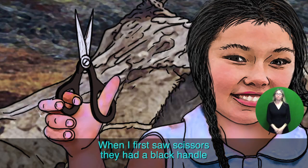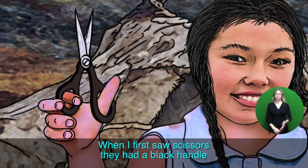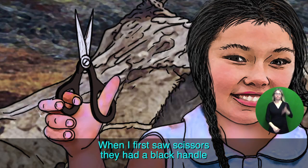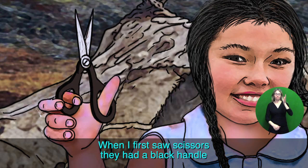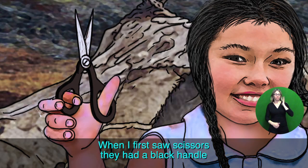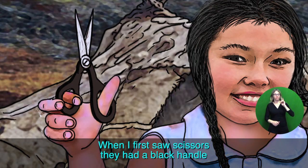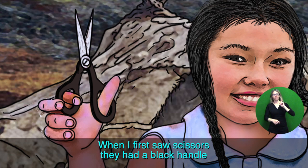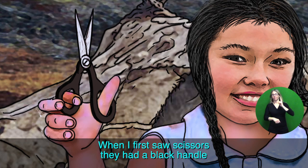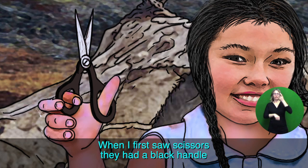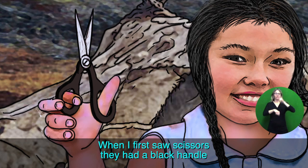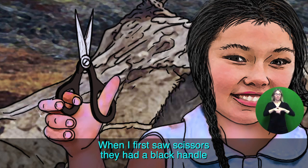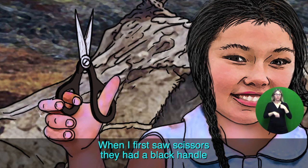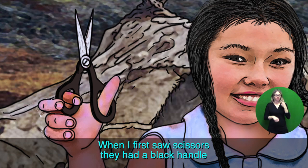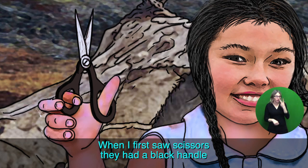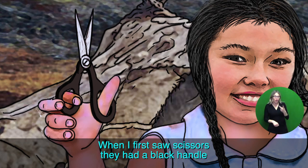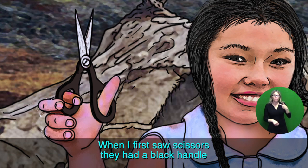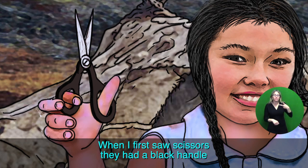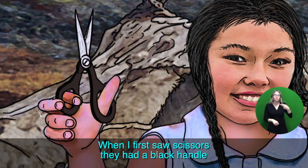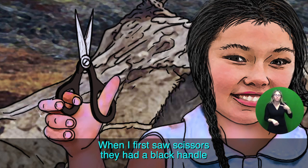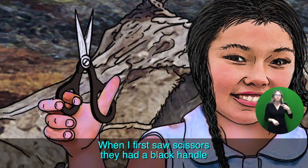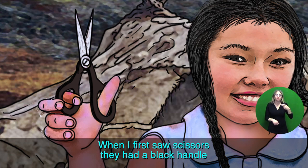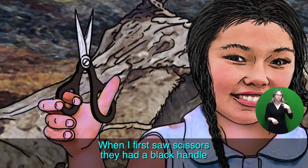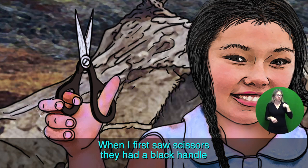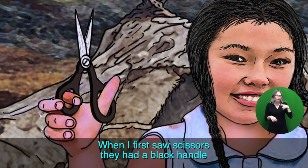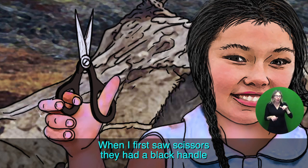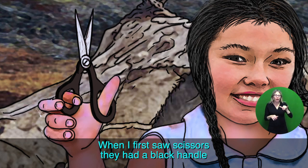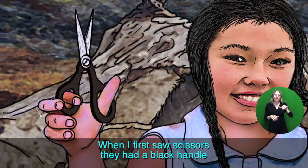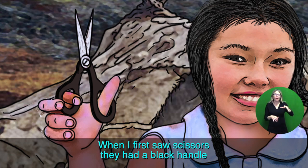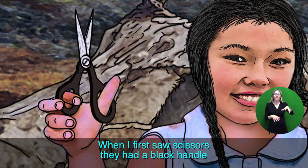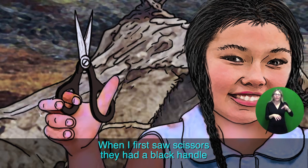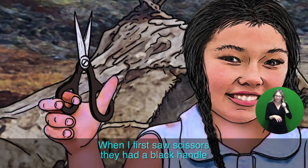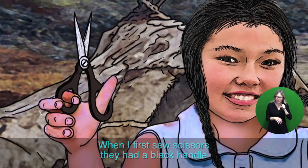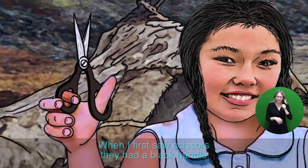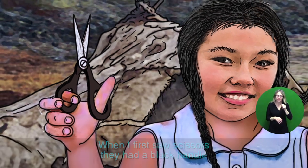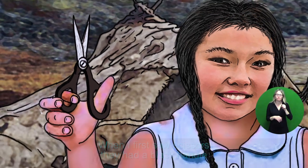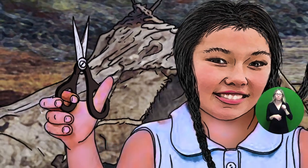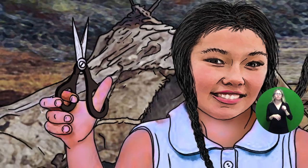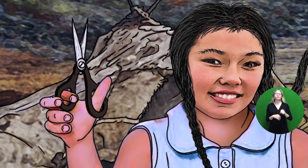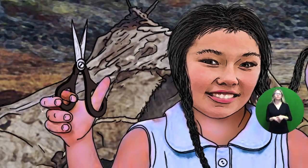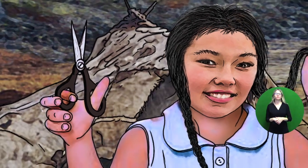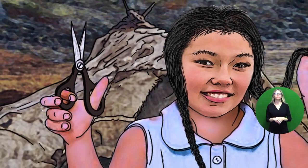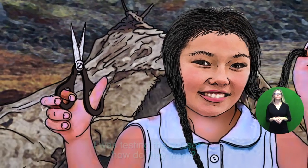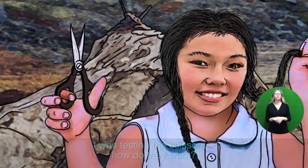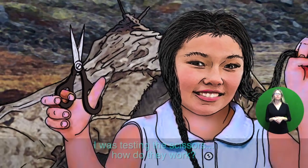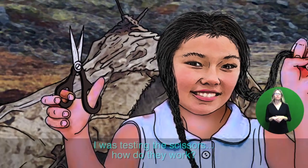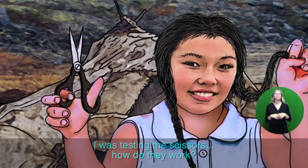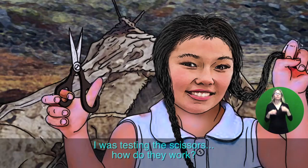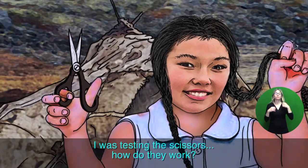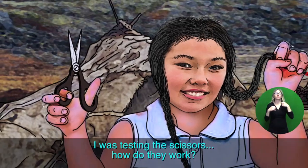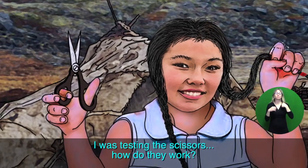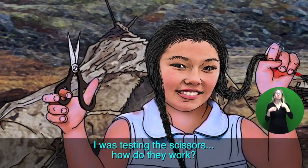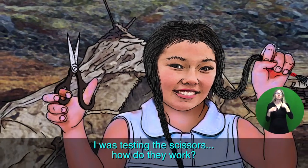When she first saw the scissors, they had a black handle. She went like this,